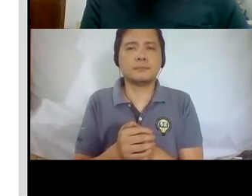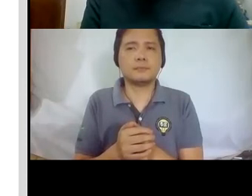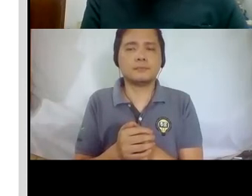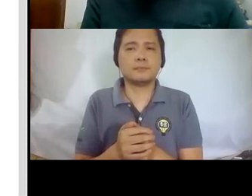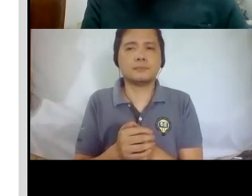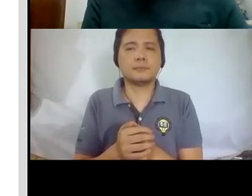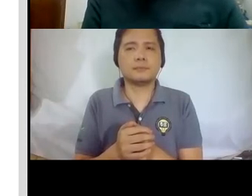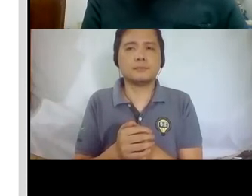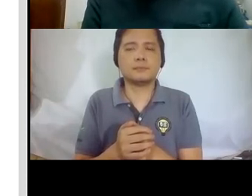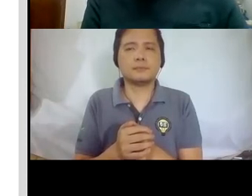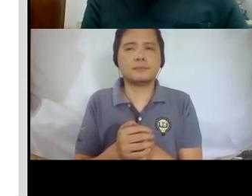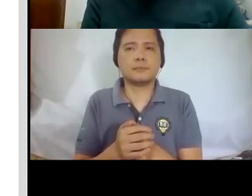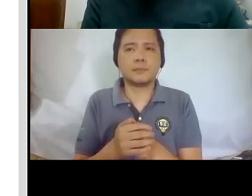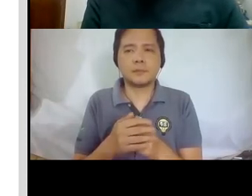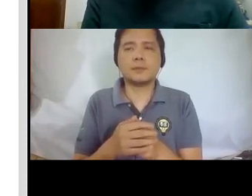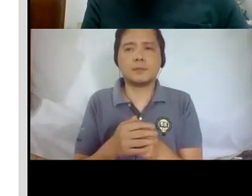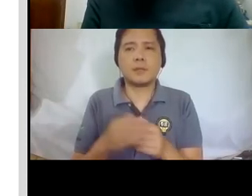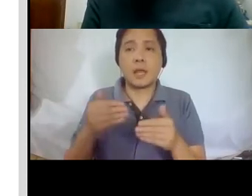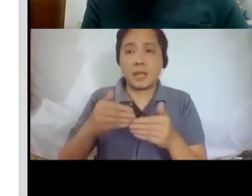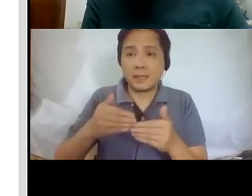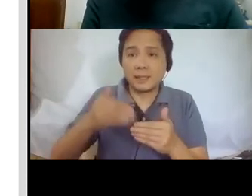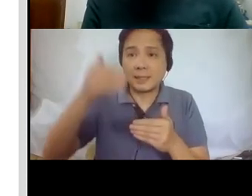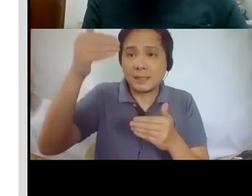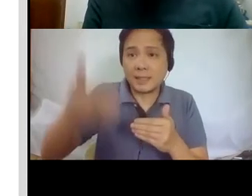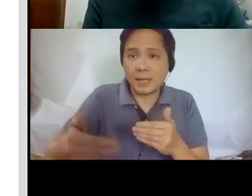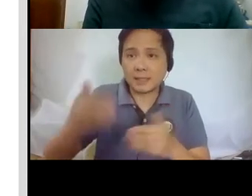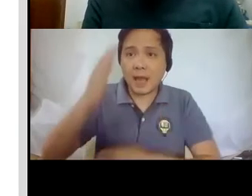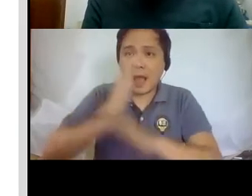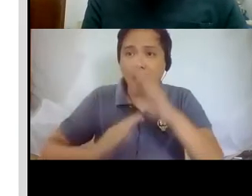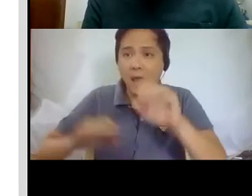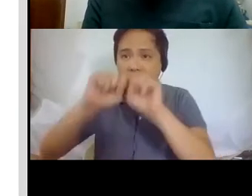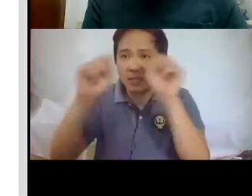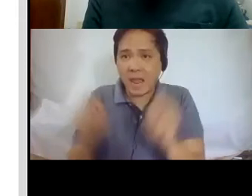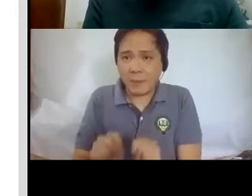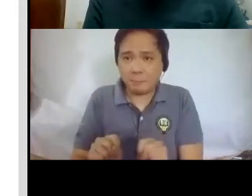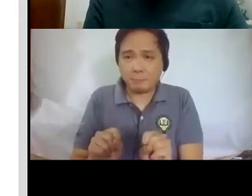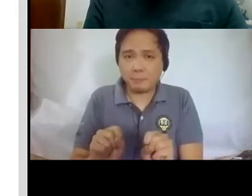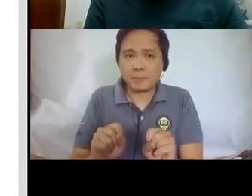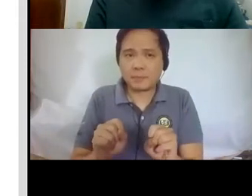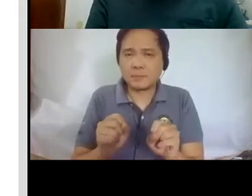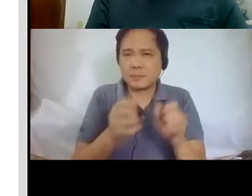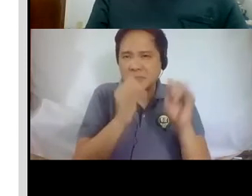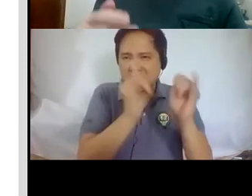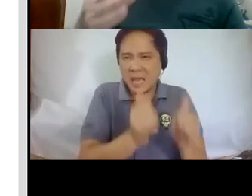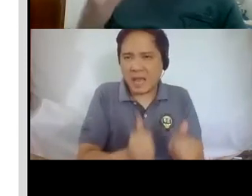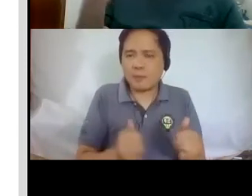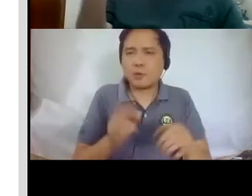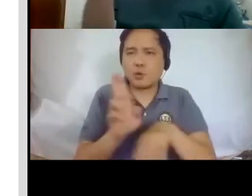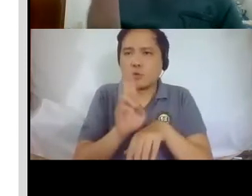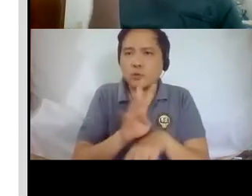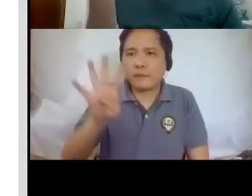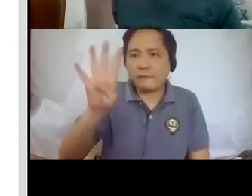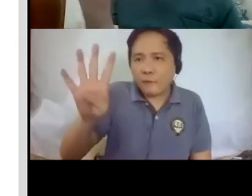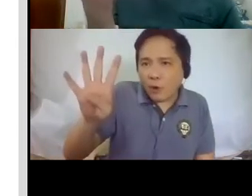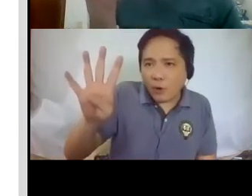hand shapes are almost all the same. They are 4-fingered hand shapes. And